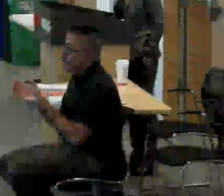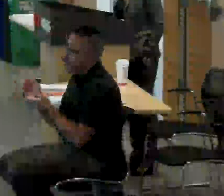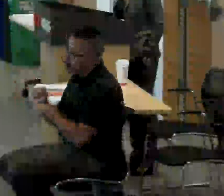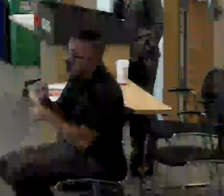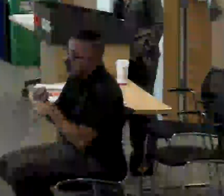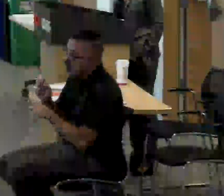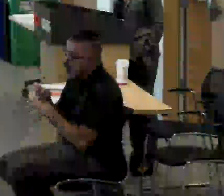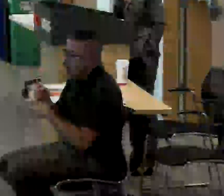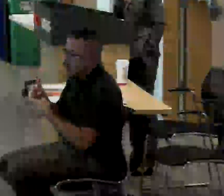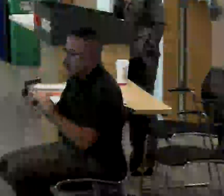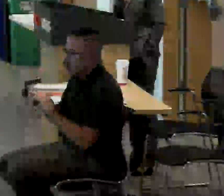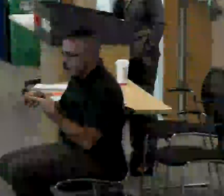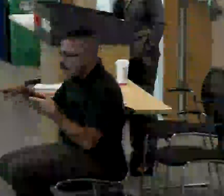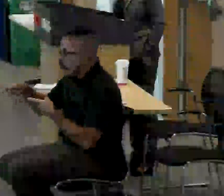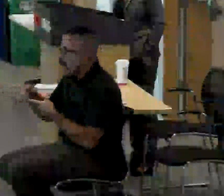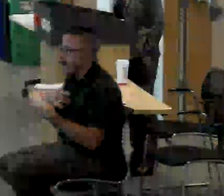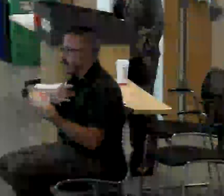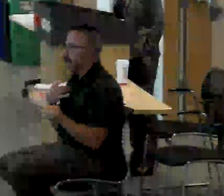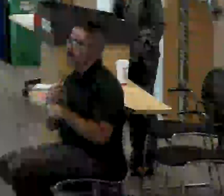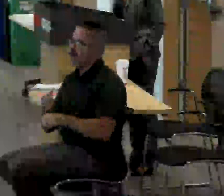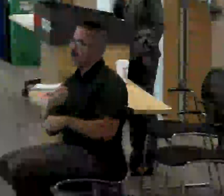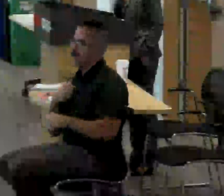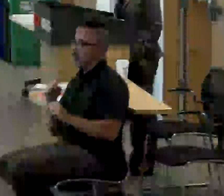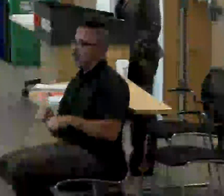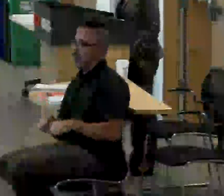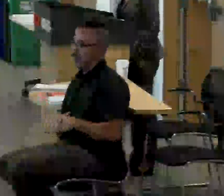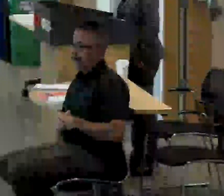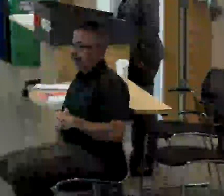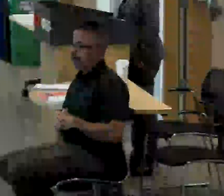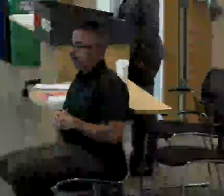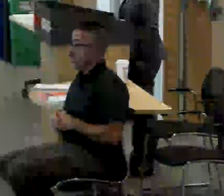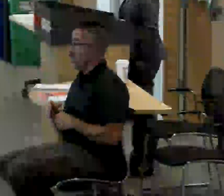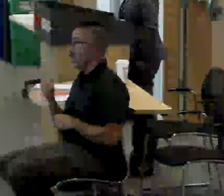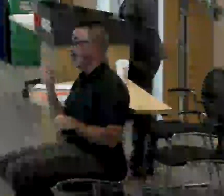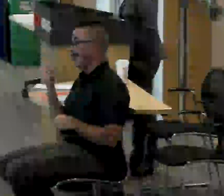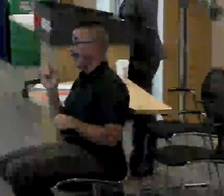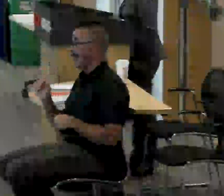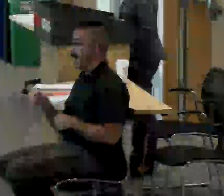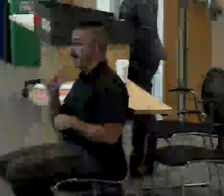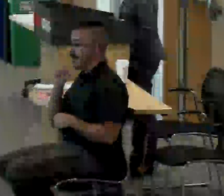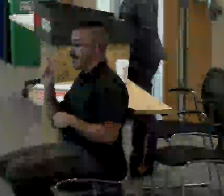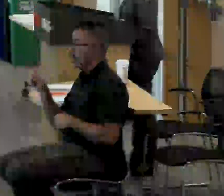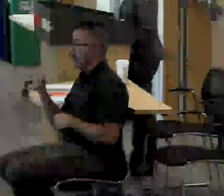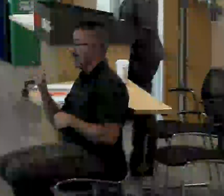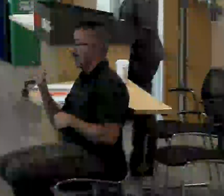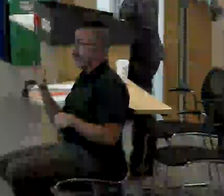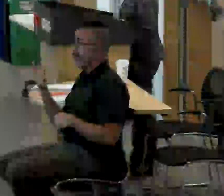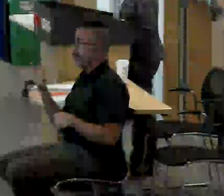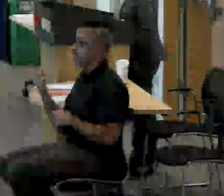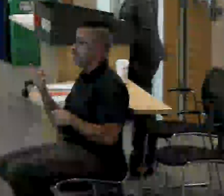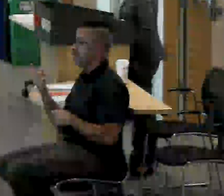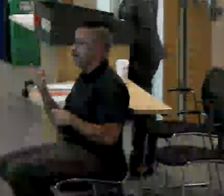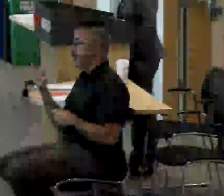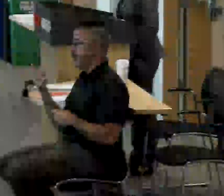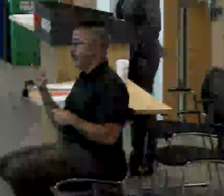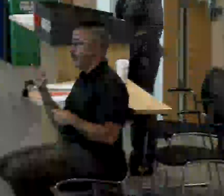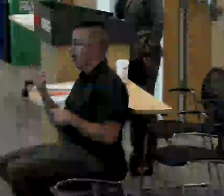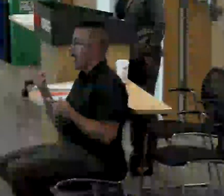the past 11, 12 months, understanding that that doesn't just come without time